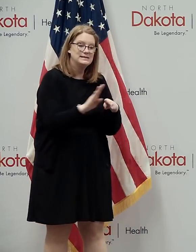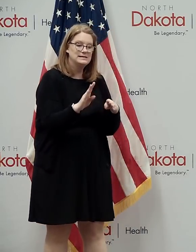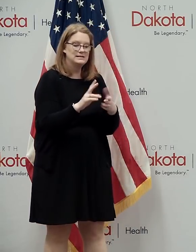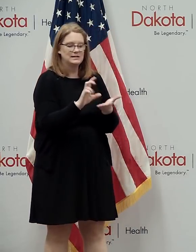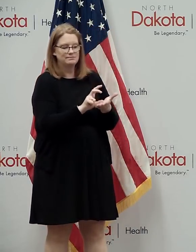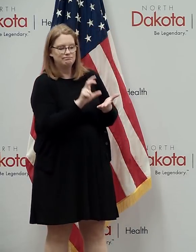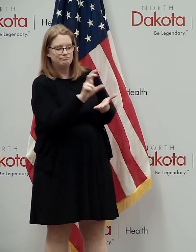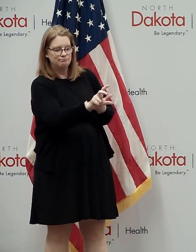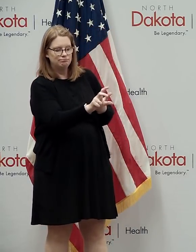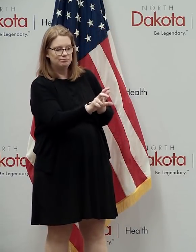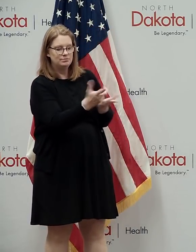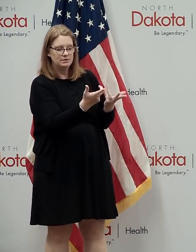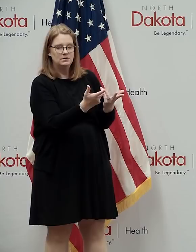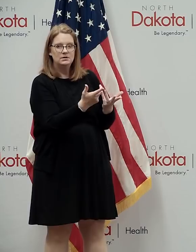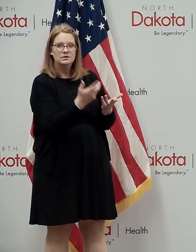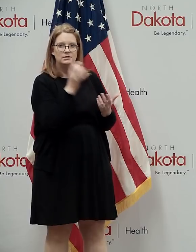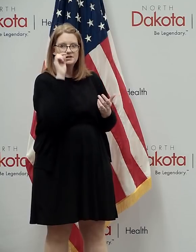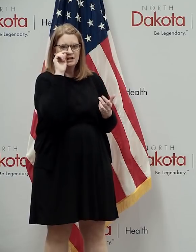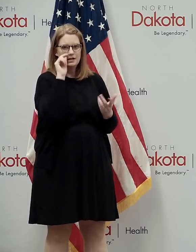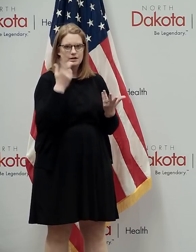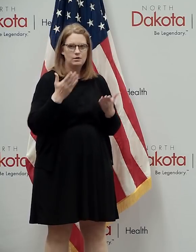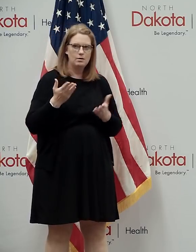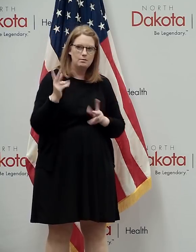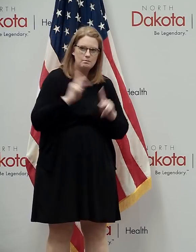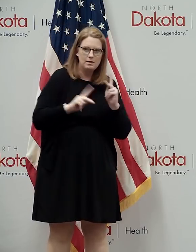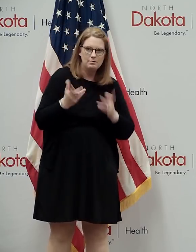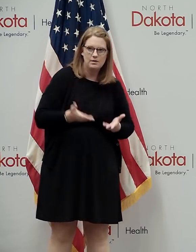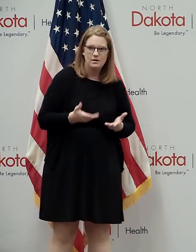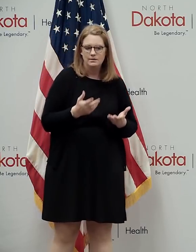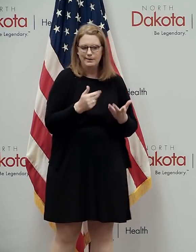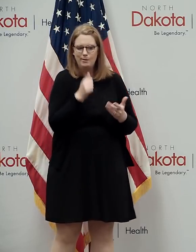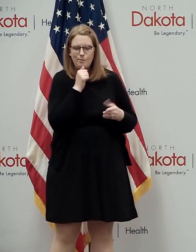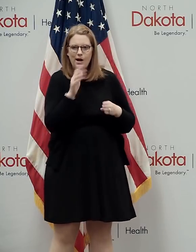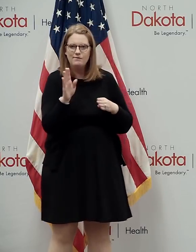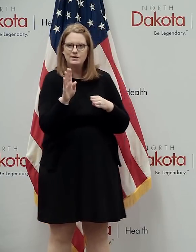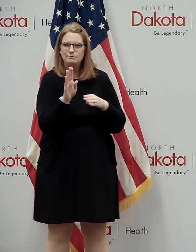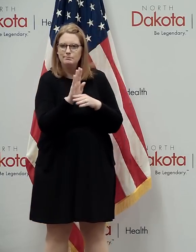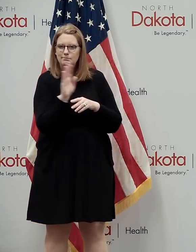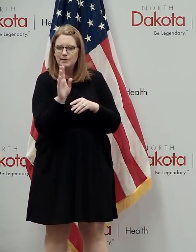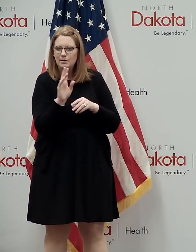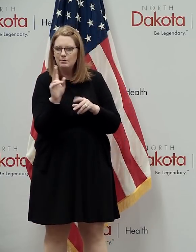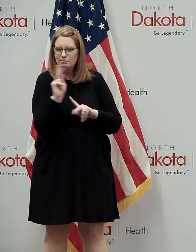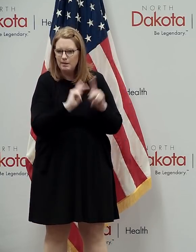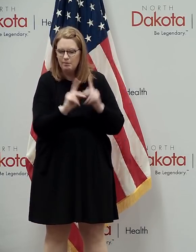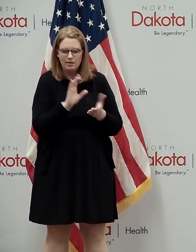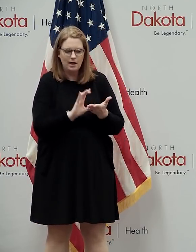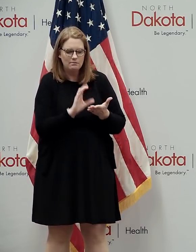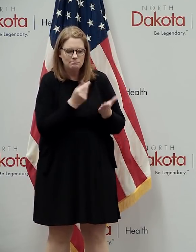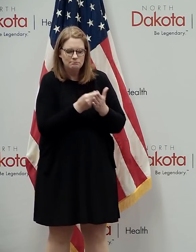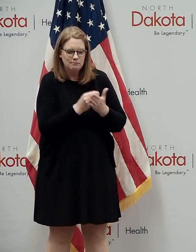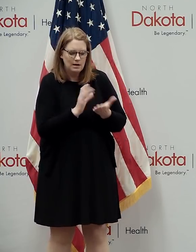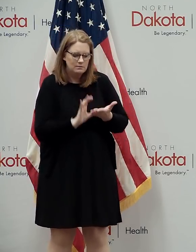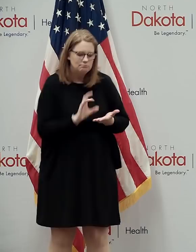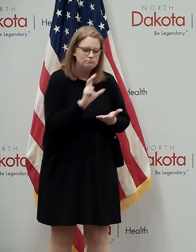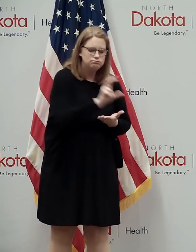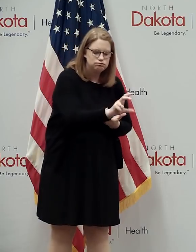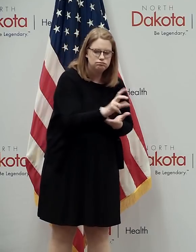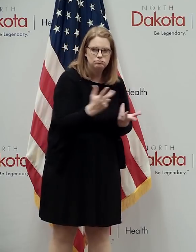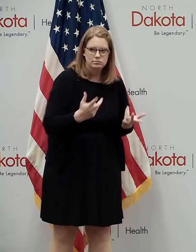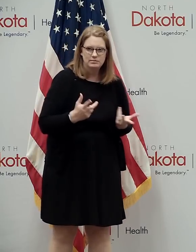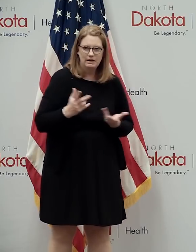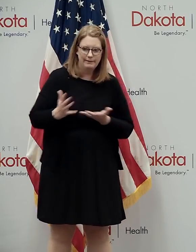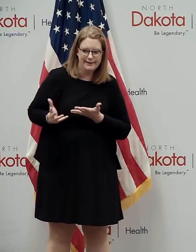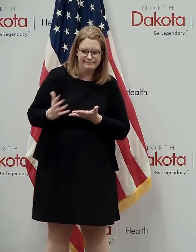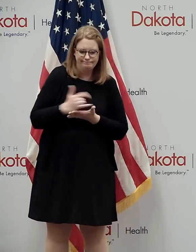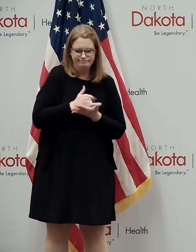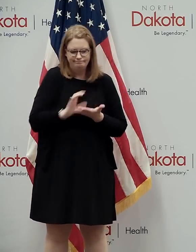those upgrades. It's by people offering bond issues and private investors investing. That's a positive thing when capital can form and